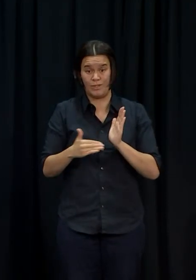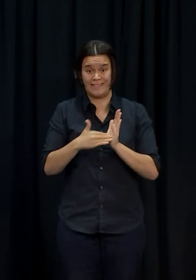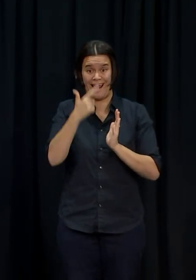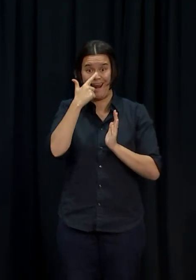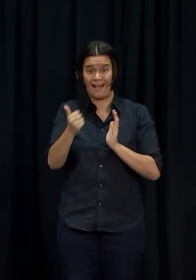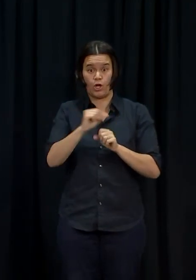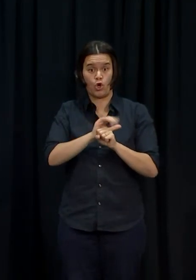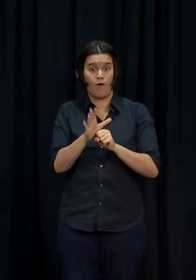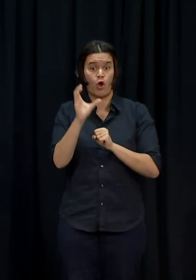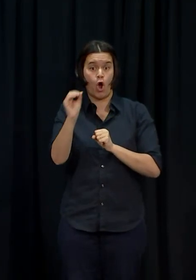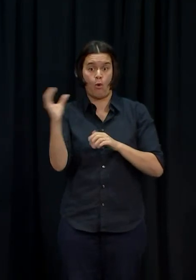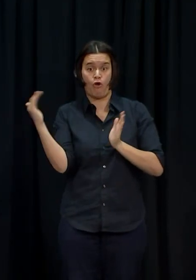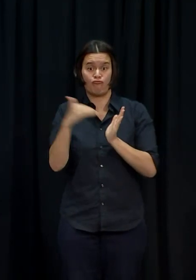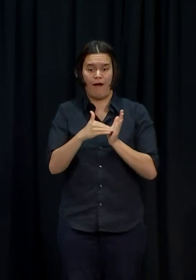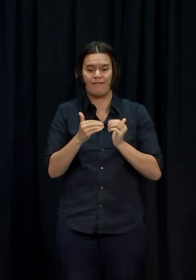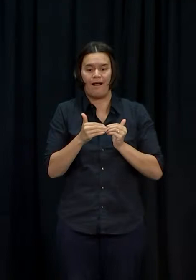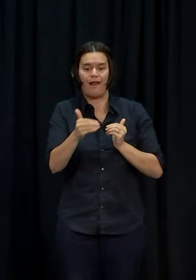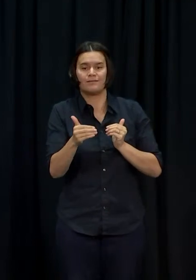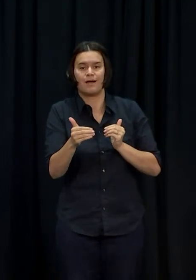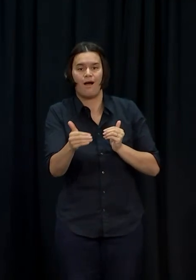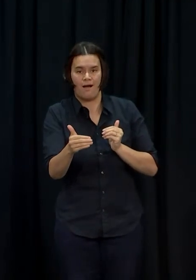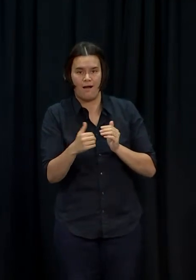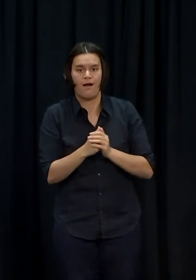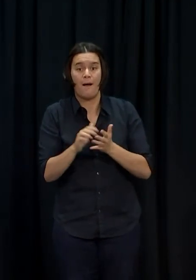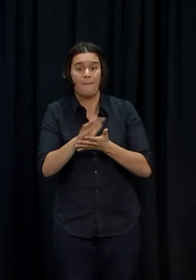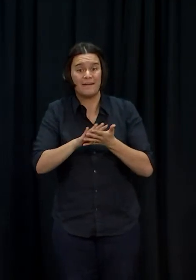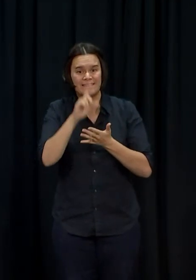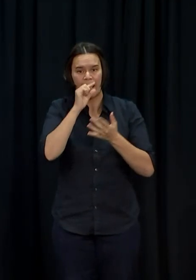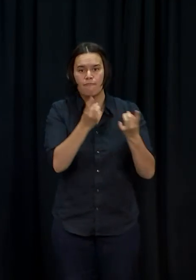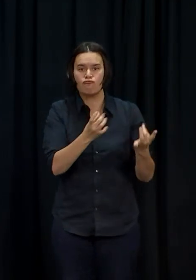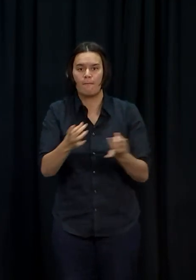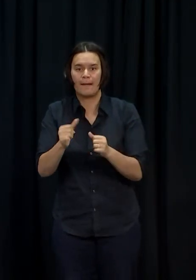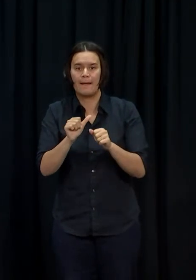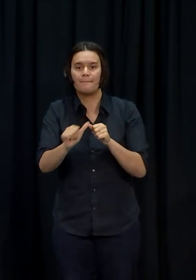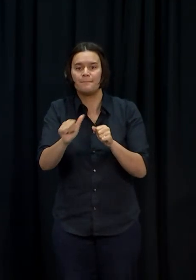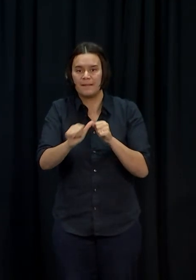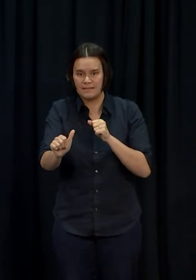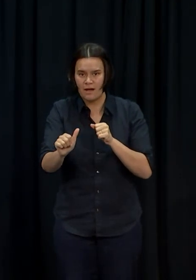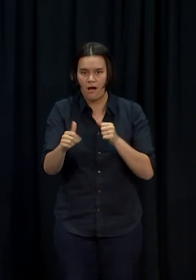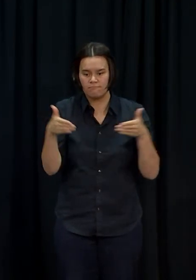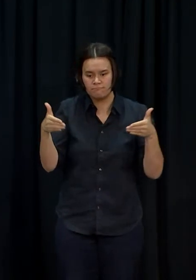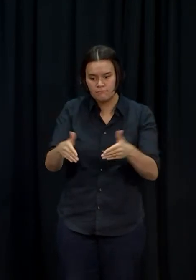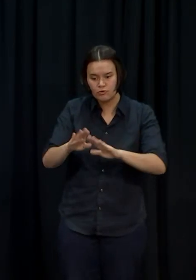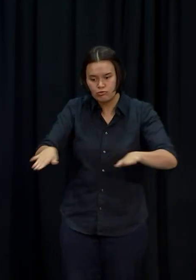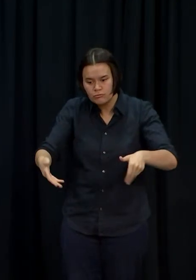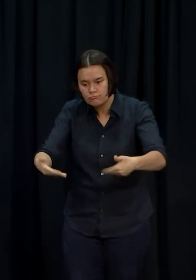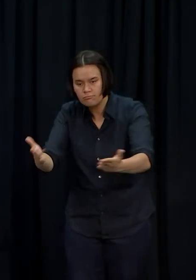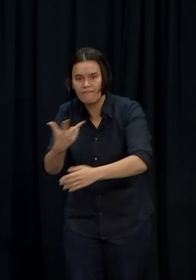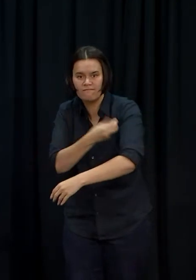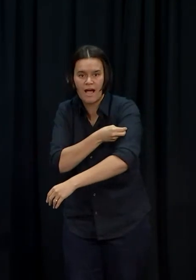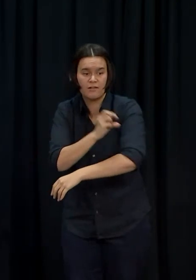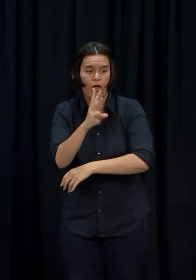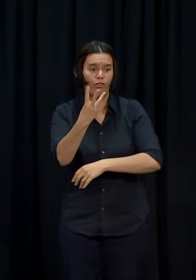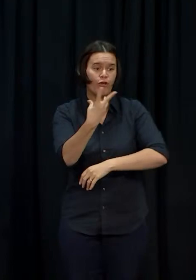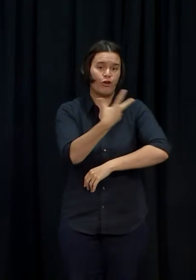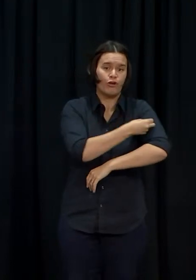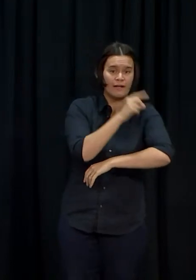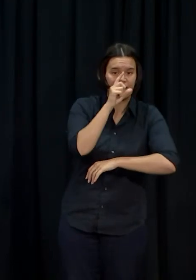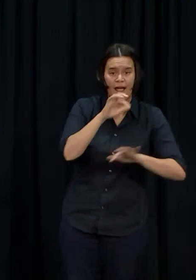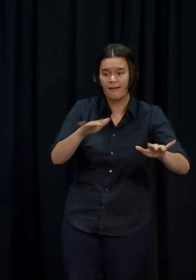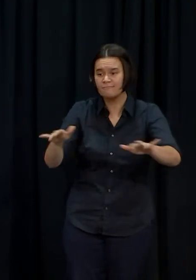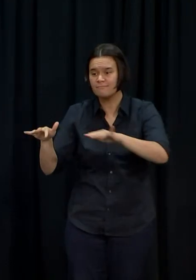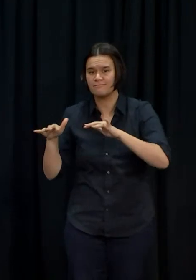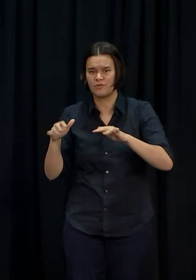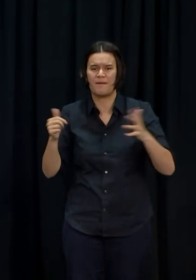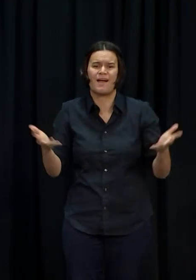with boosters, vaccination for children, and to prepare our public health response. I encourage everyone to use the coming days to take steps